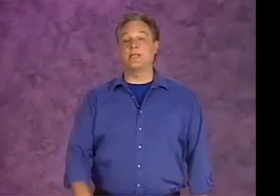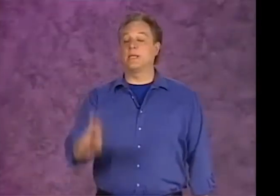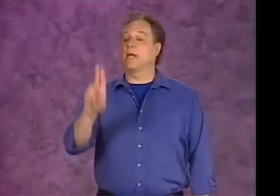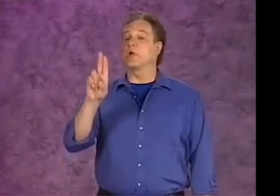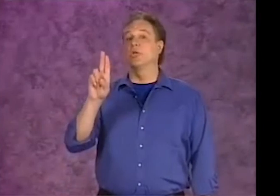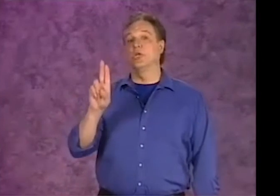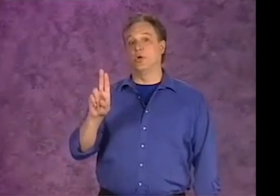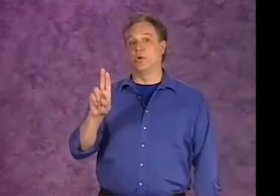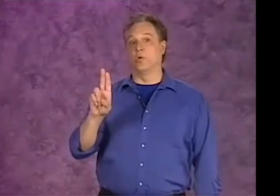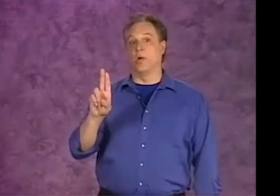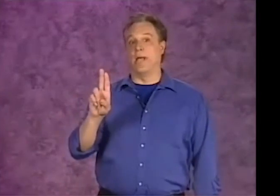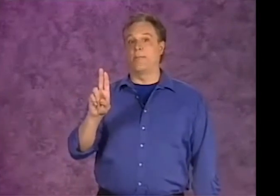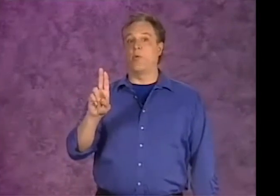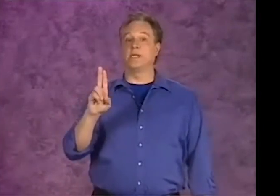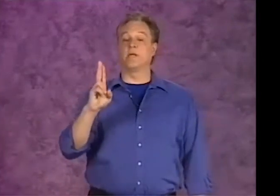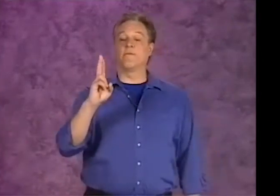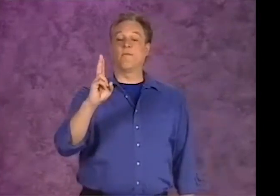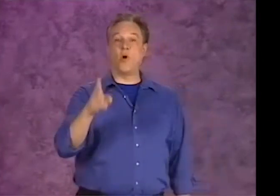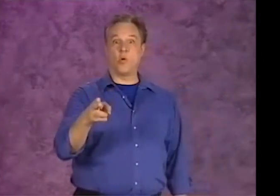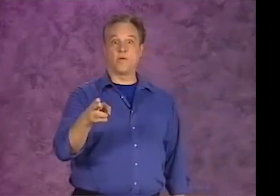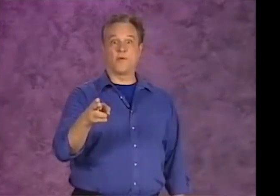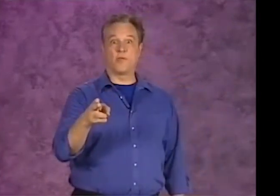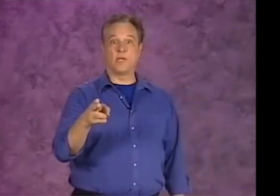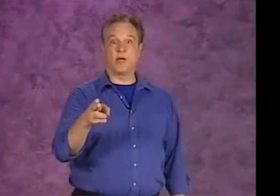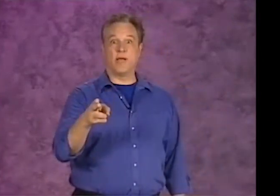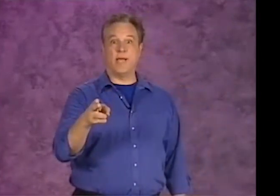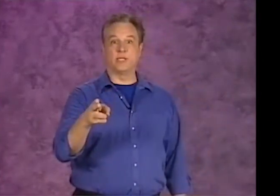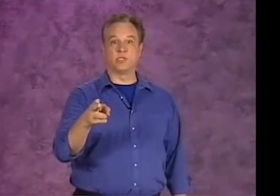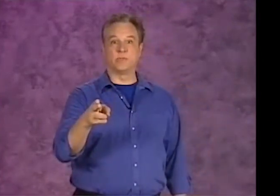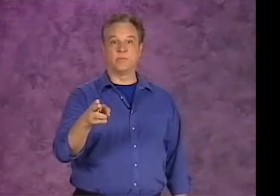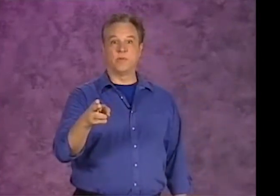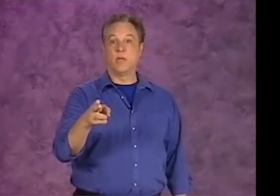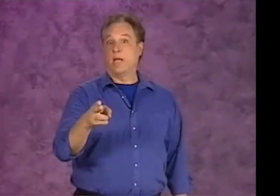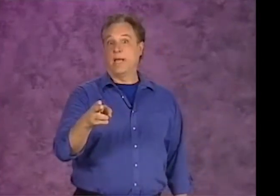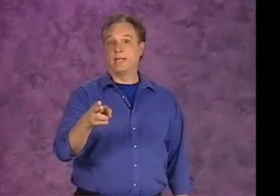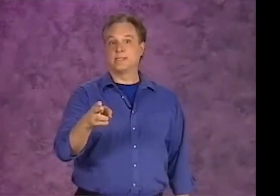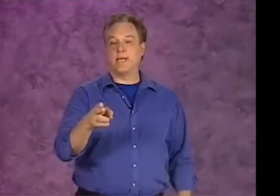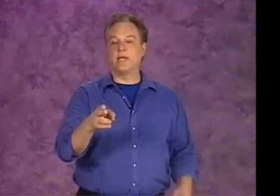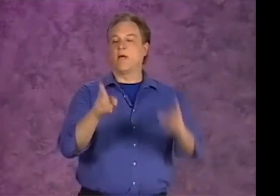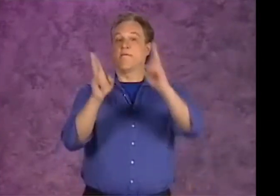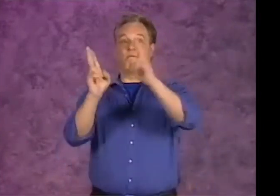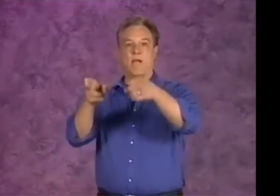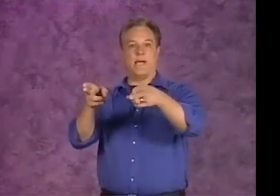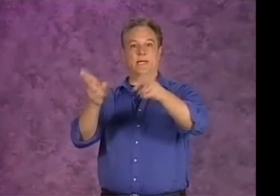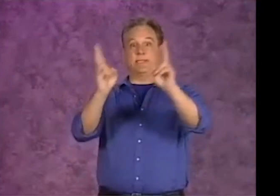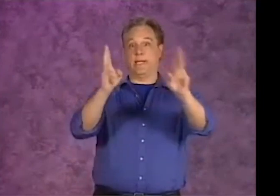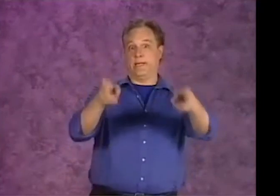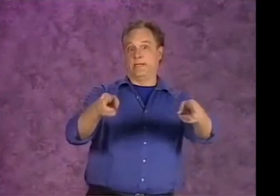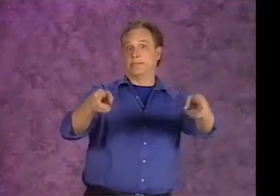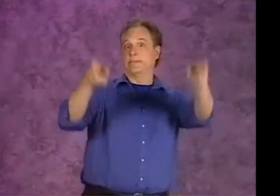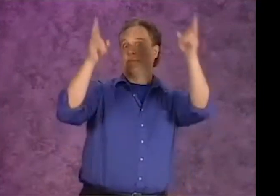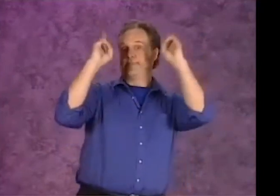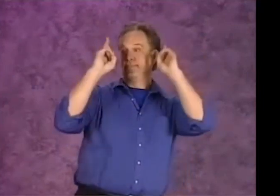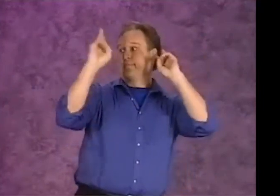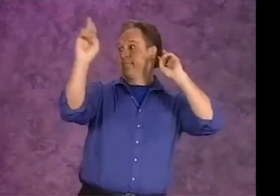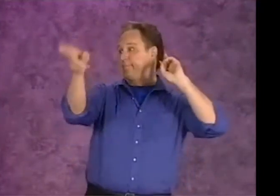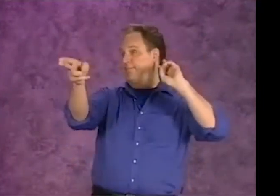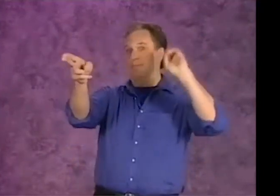Take the letter U and point it forward for the letter H. It's like flight attendants.